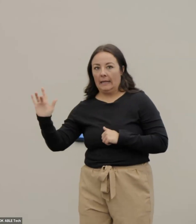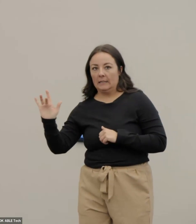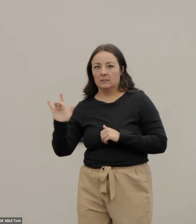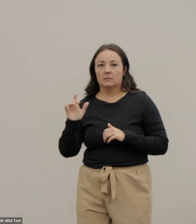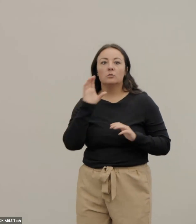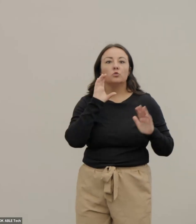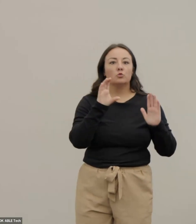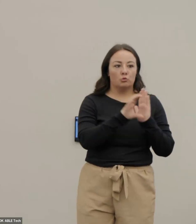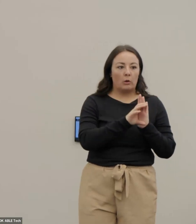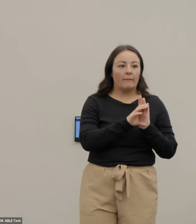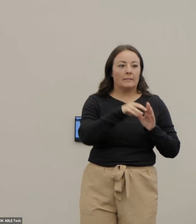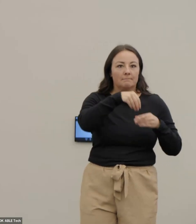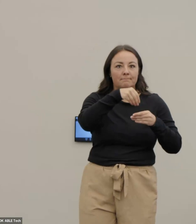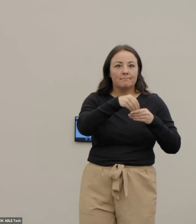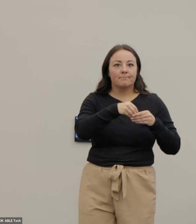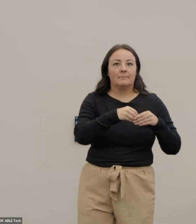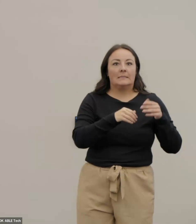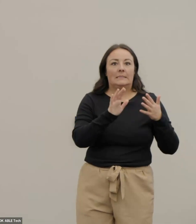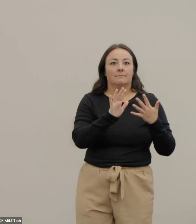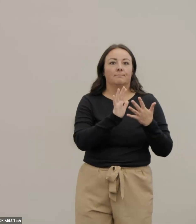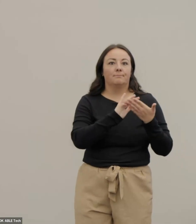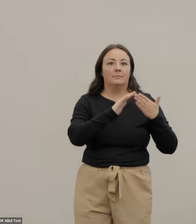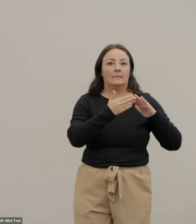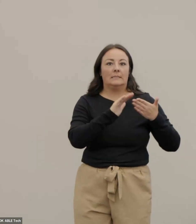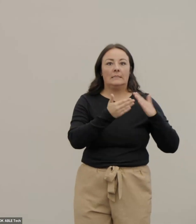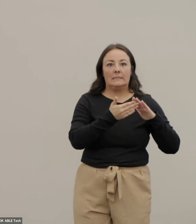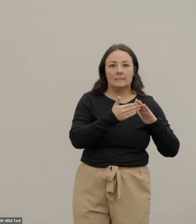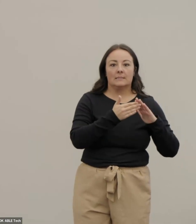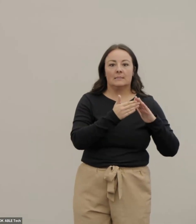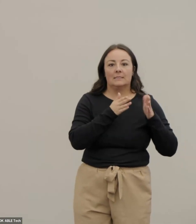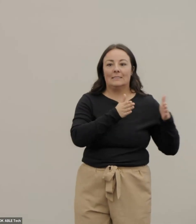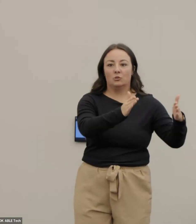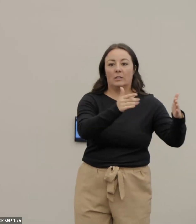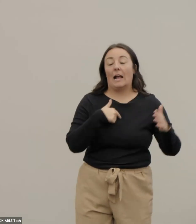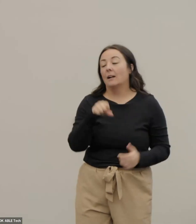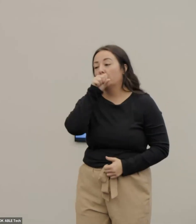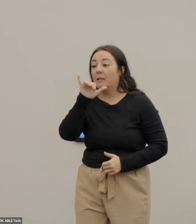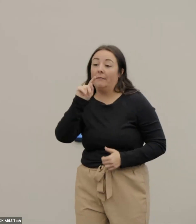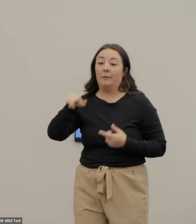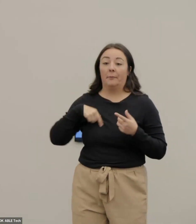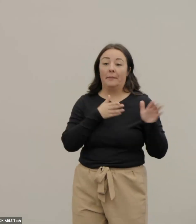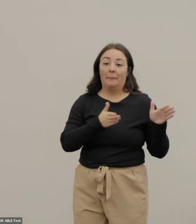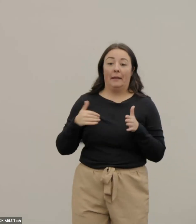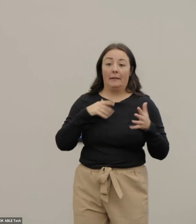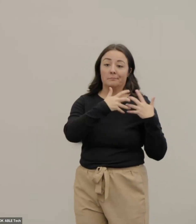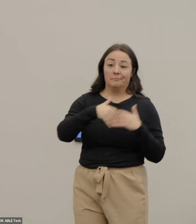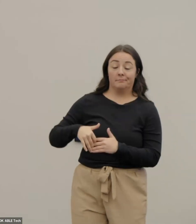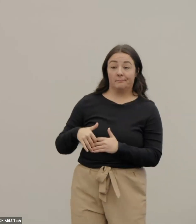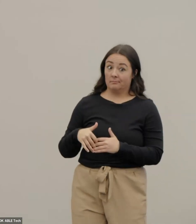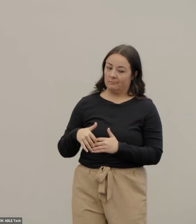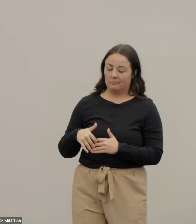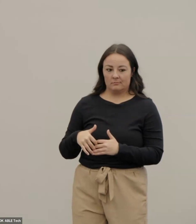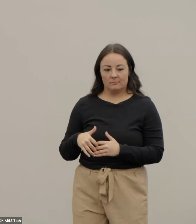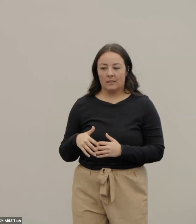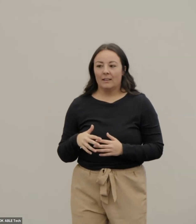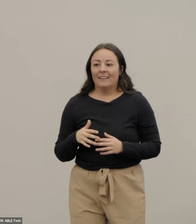graphic a city street with a large building and a clock. Exit, oh, I love it when a plan comes together. But anyway, because